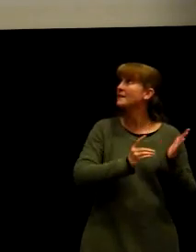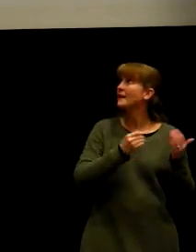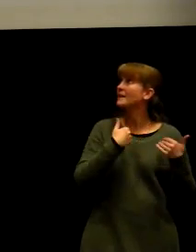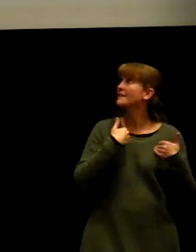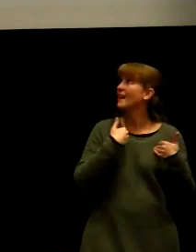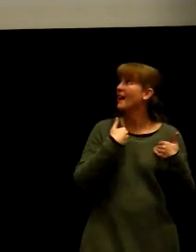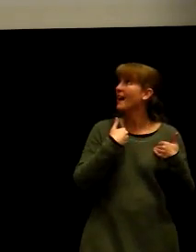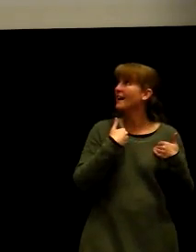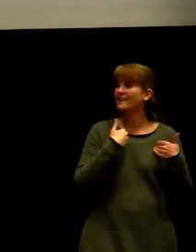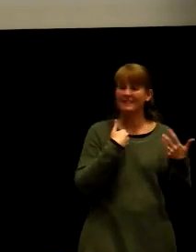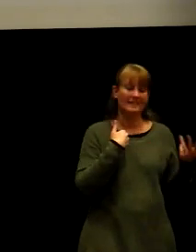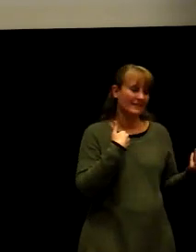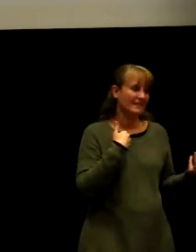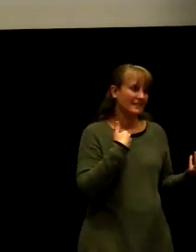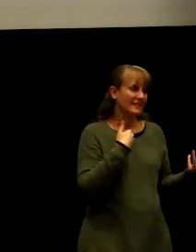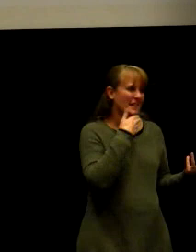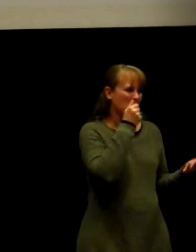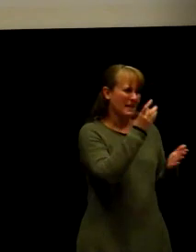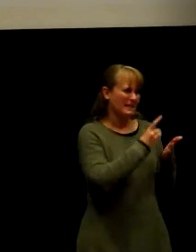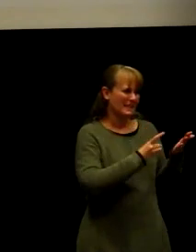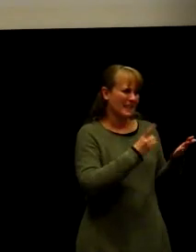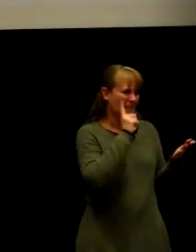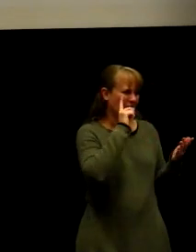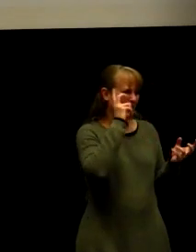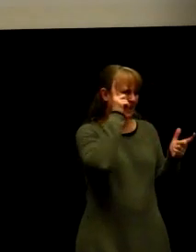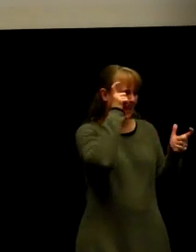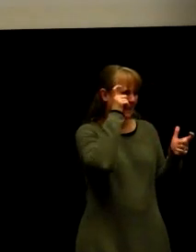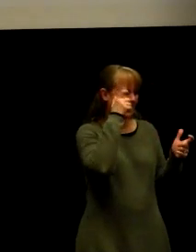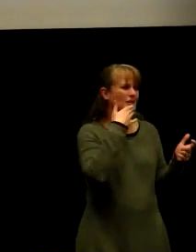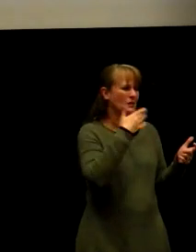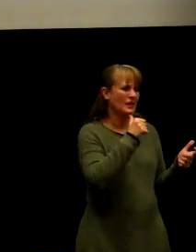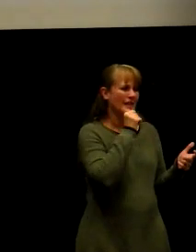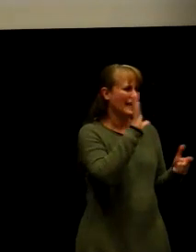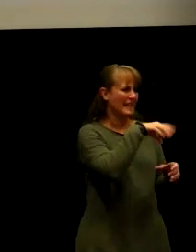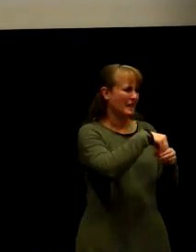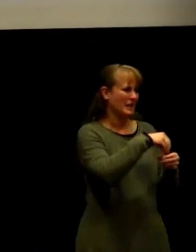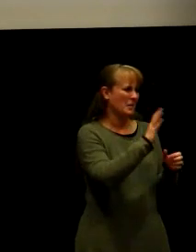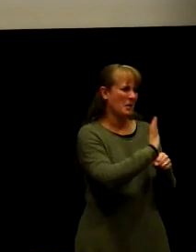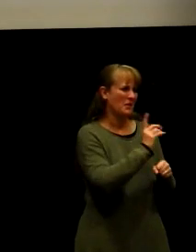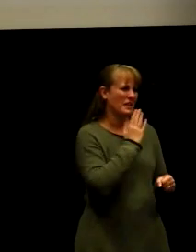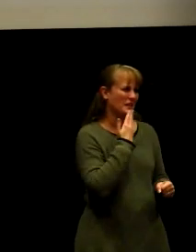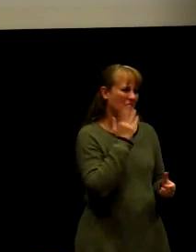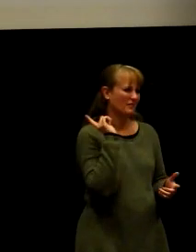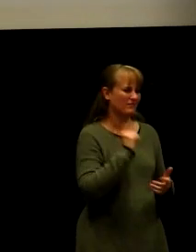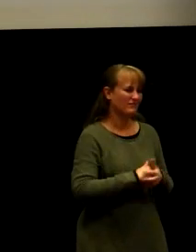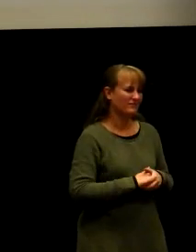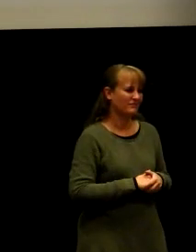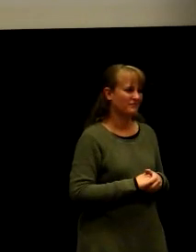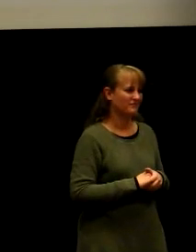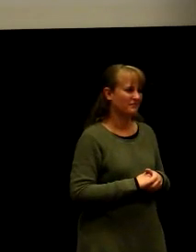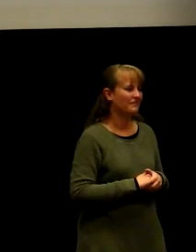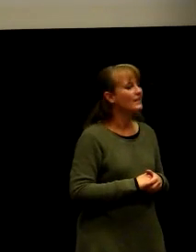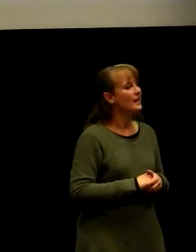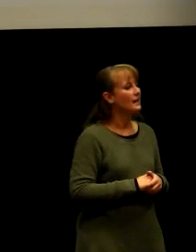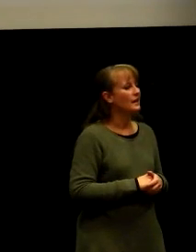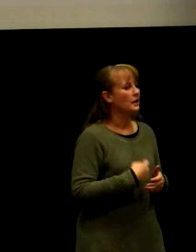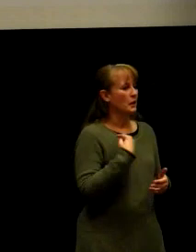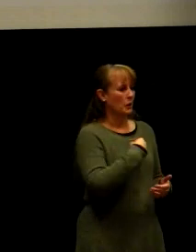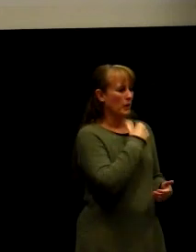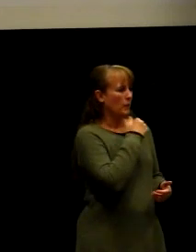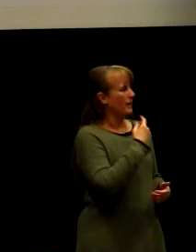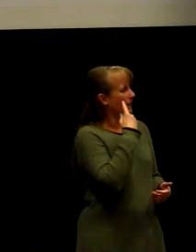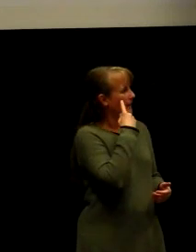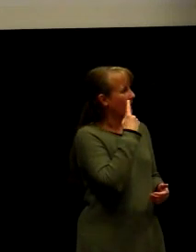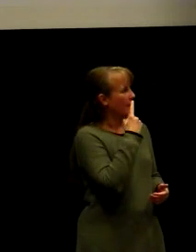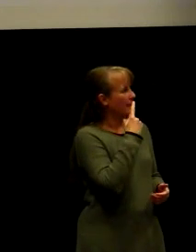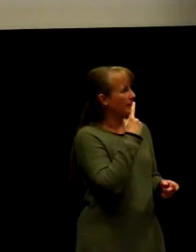with, it's probably a good thing they didn't proceed with any of these. So I think we wouldn't regard it with the same